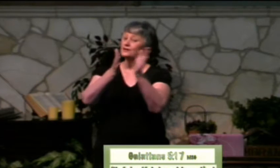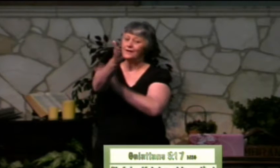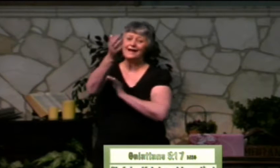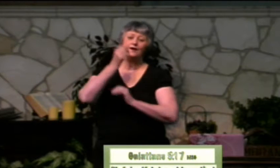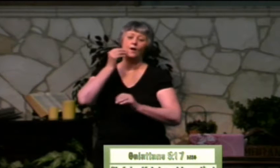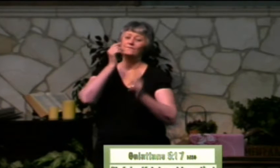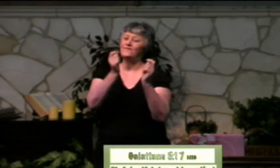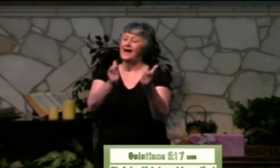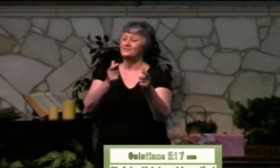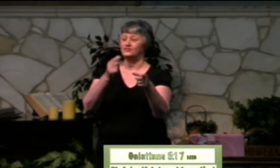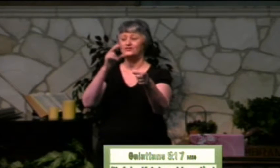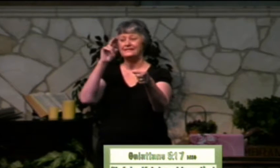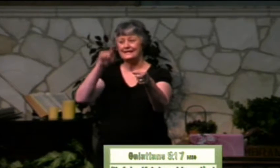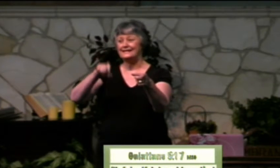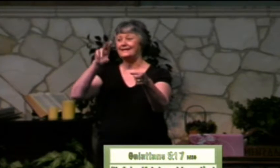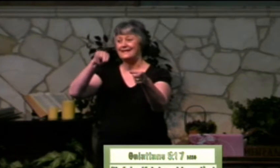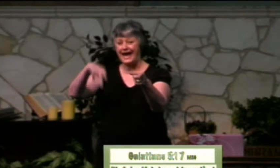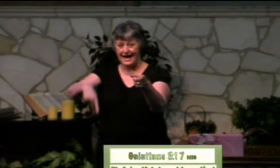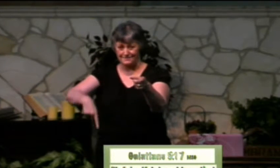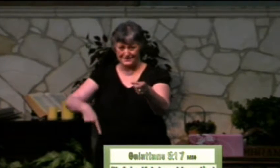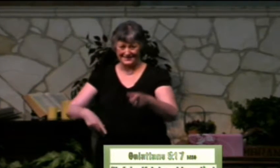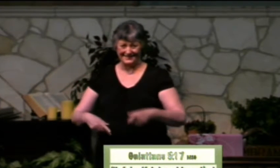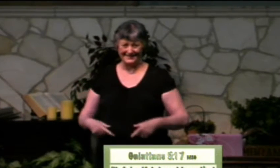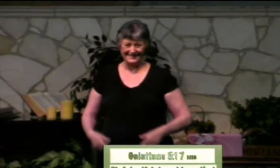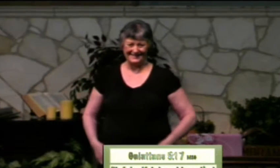She ran home fast because she needed a nap.